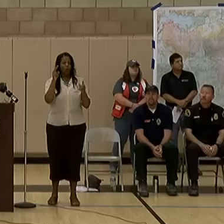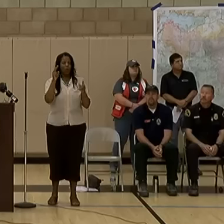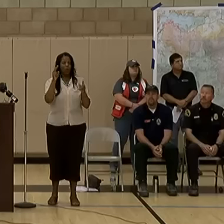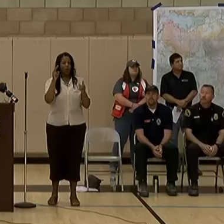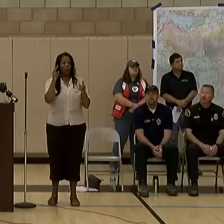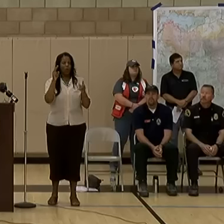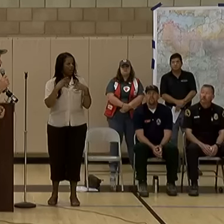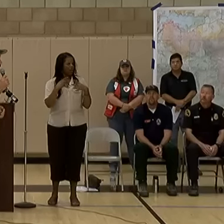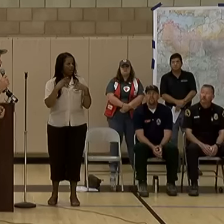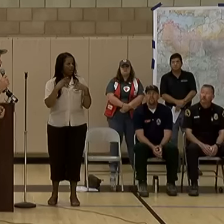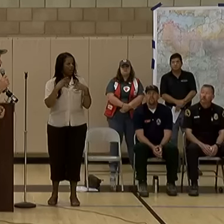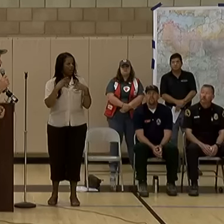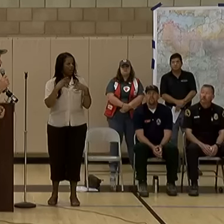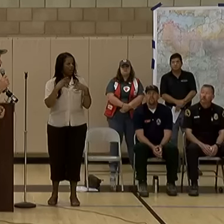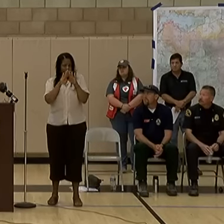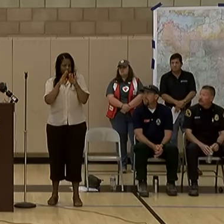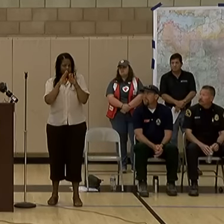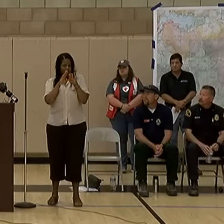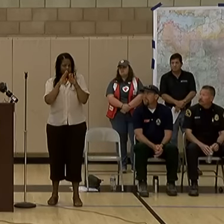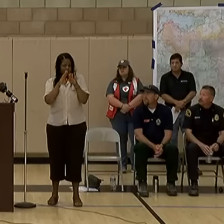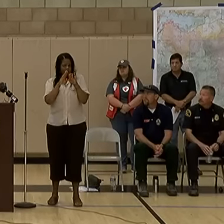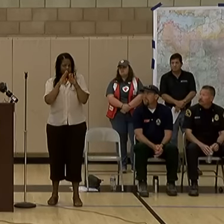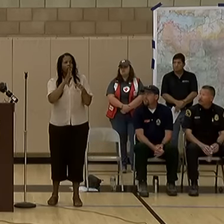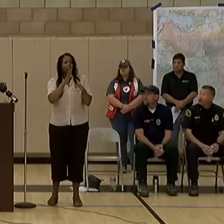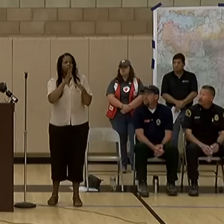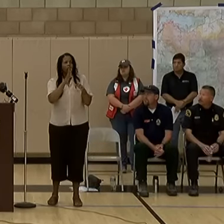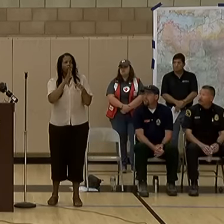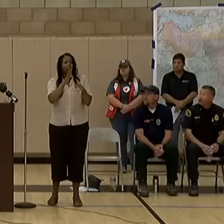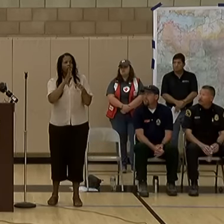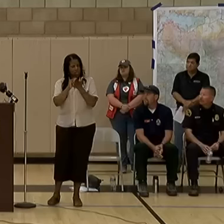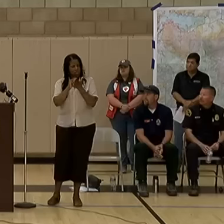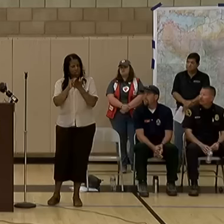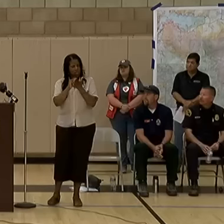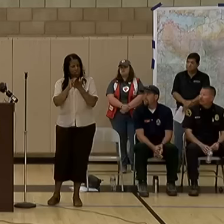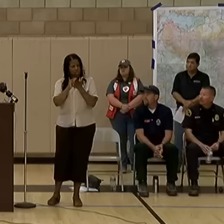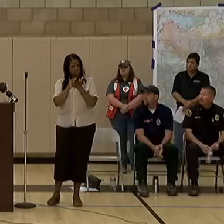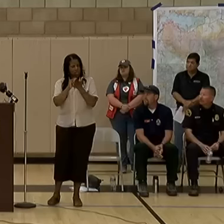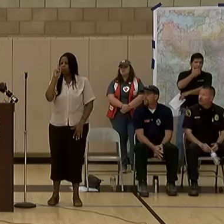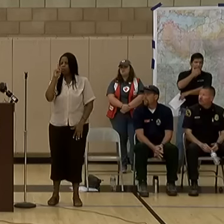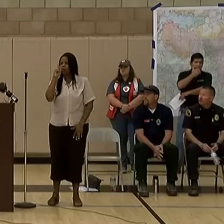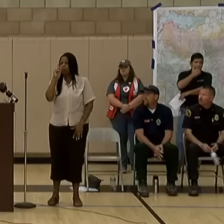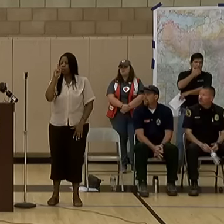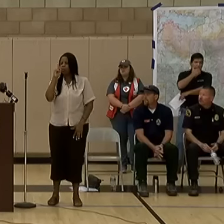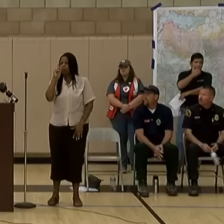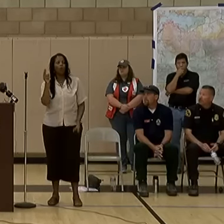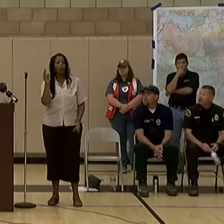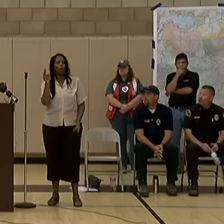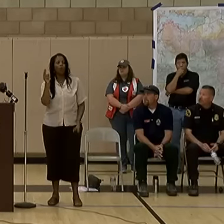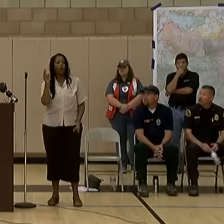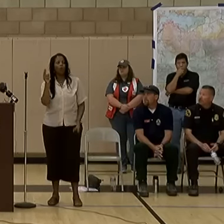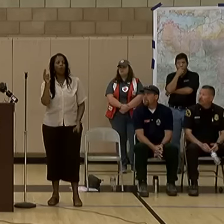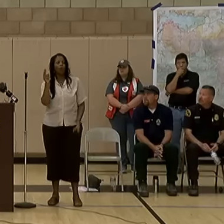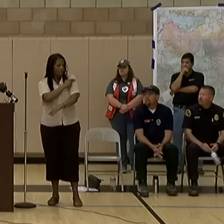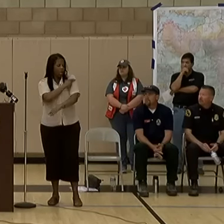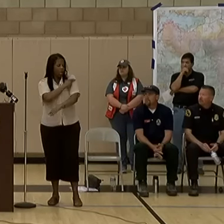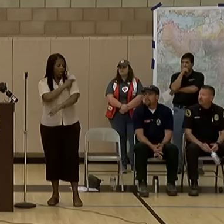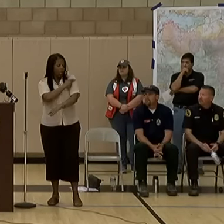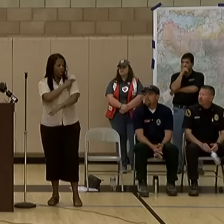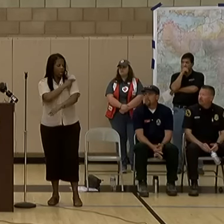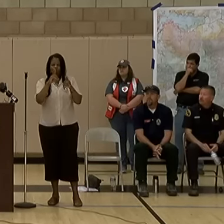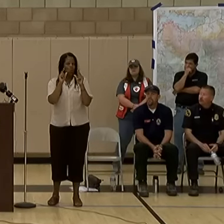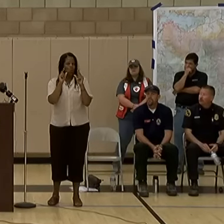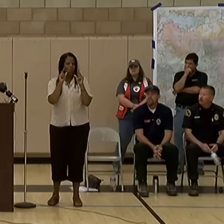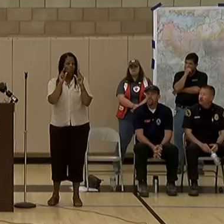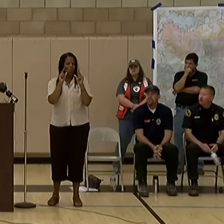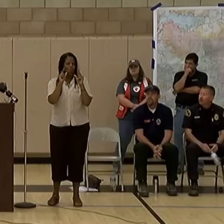And you said the Kern? There was some, during the firefight, during that first